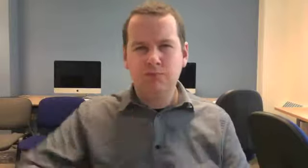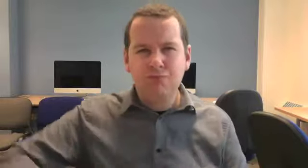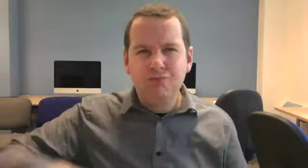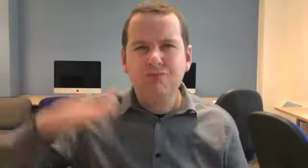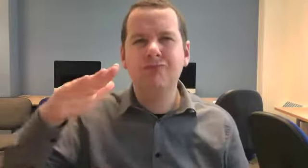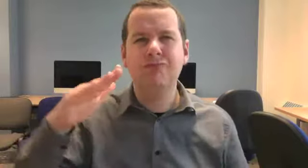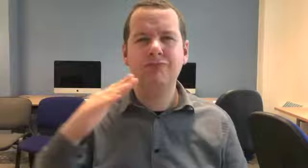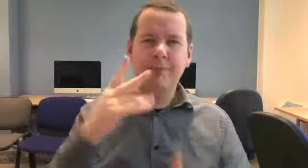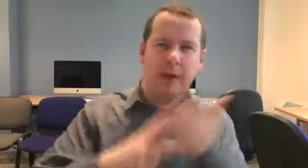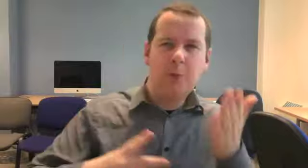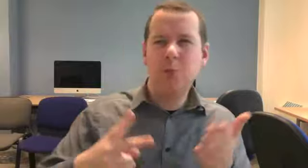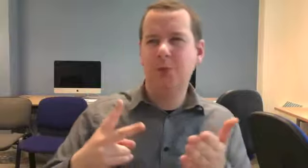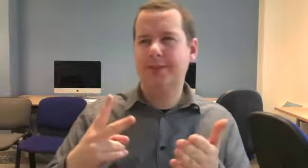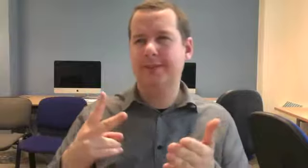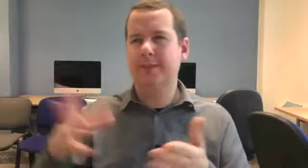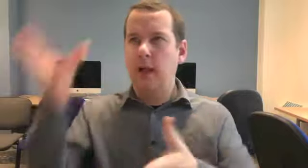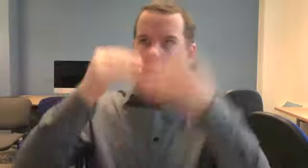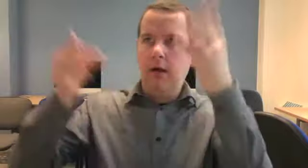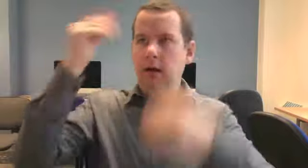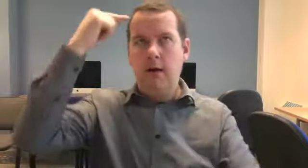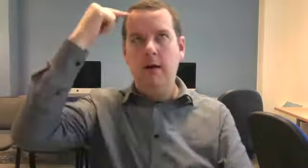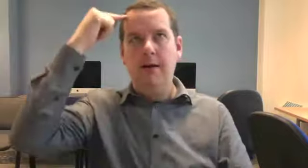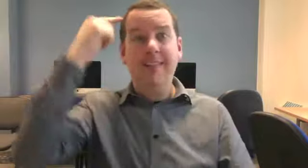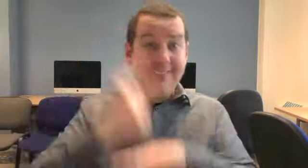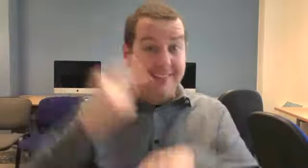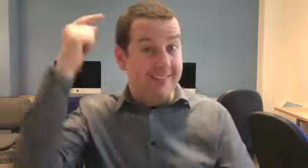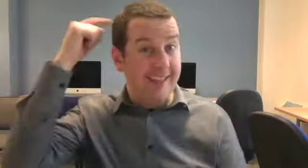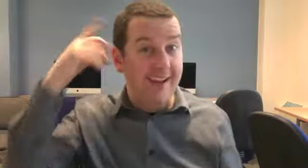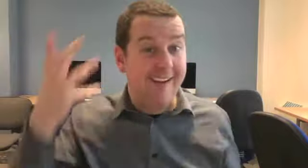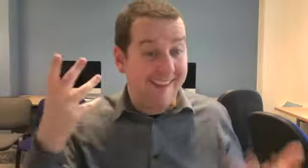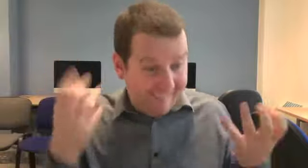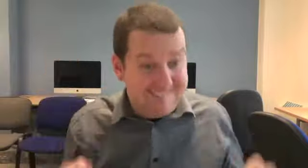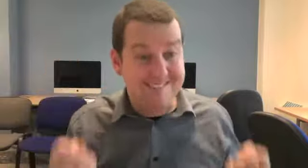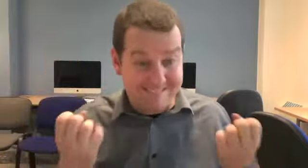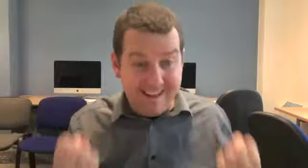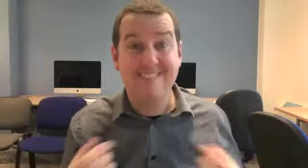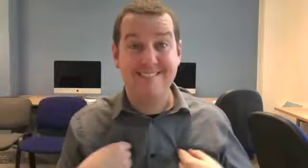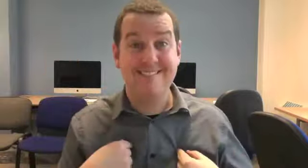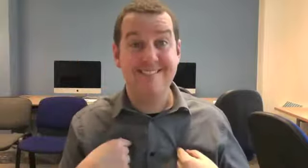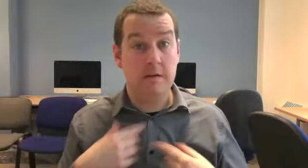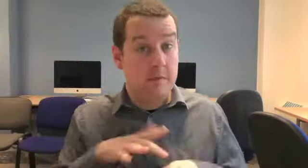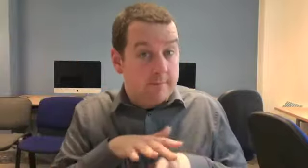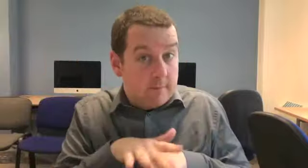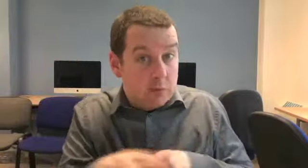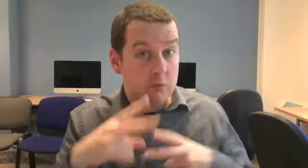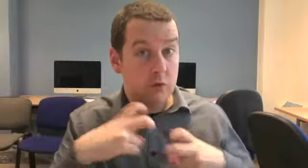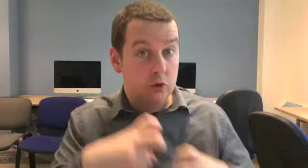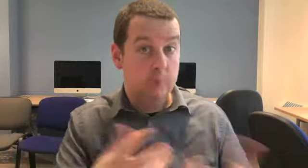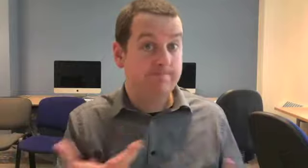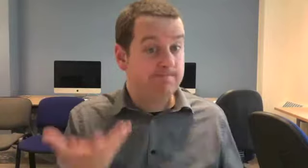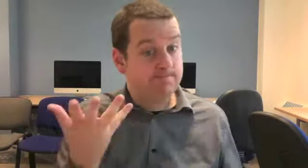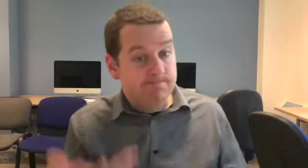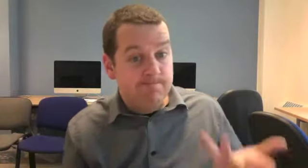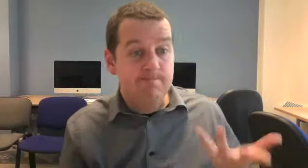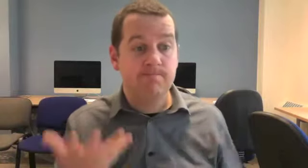picked up through my upbringing, the values and the influences that I have, and that do come to bear, and that can influence the